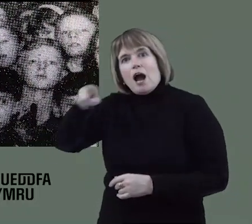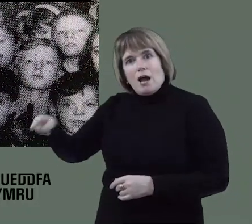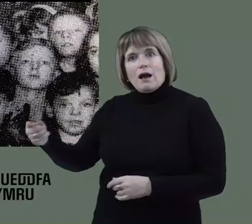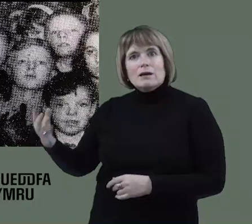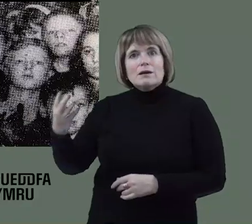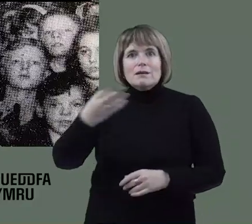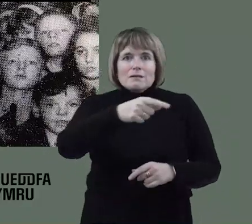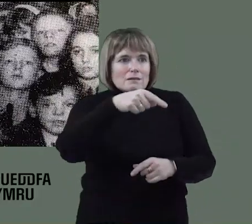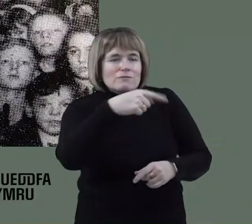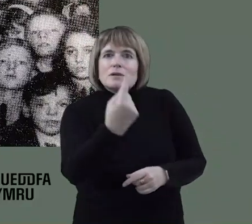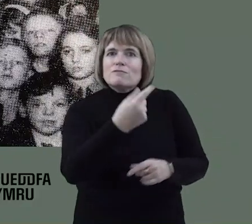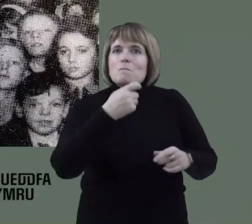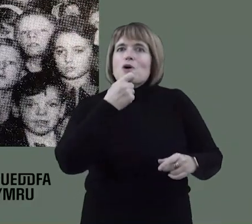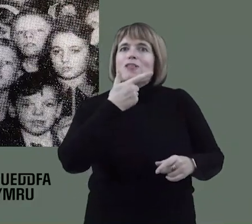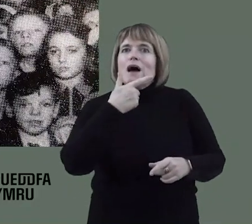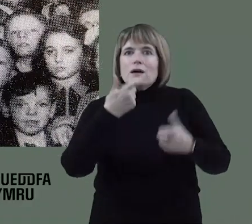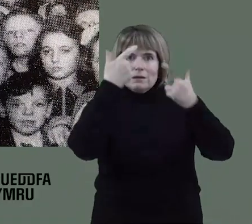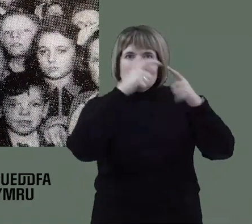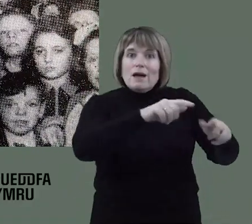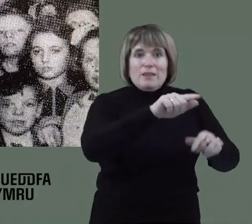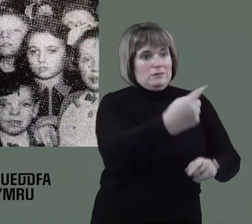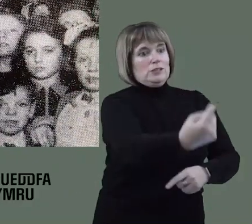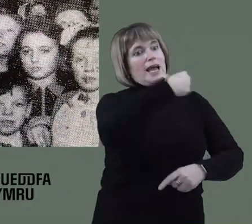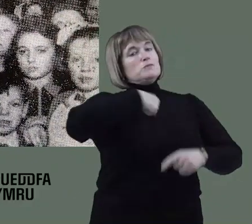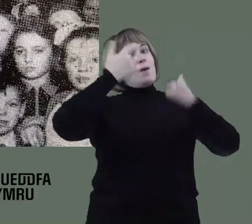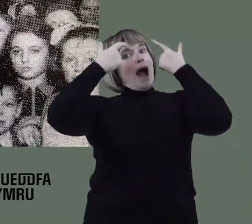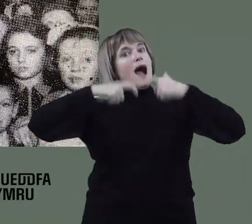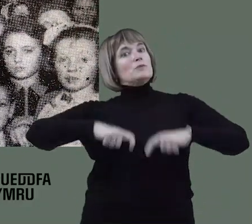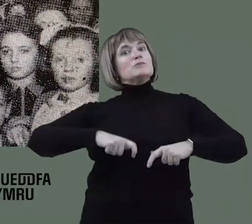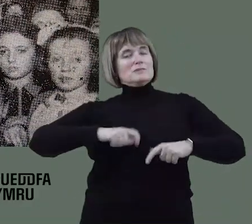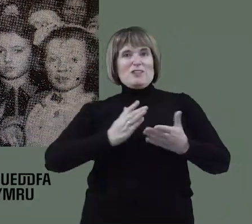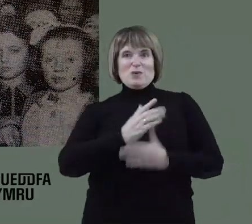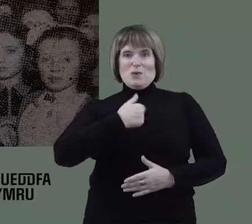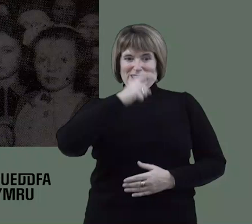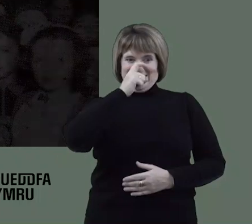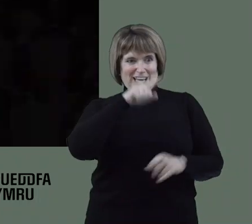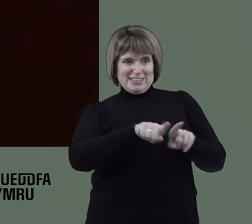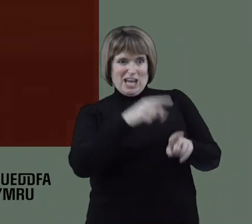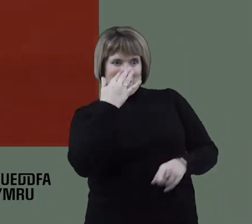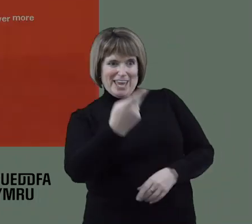Merthyr, but she came to our house. She was the same age as my sister.